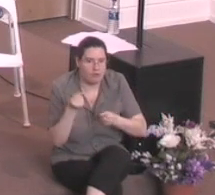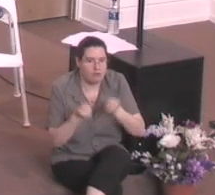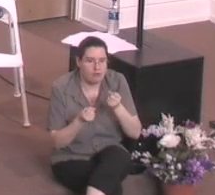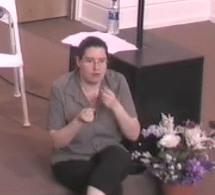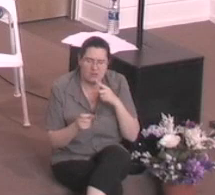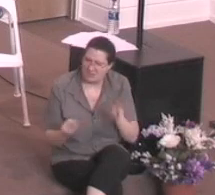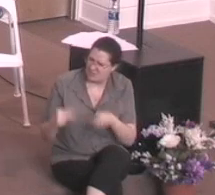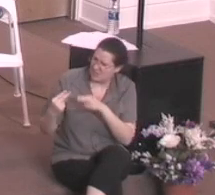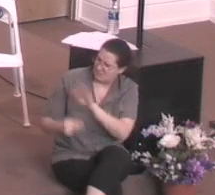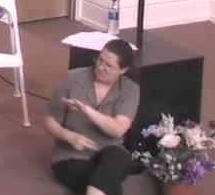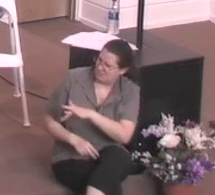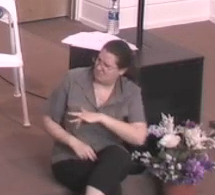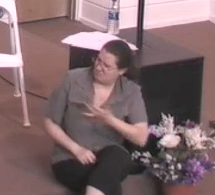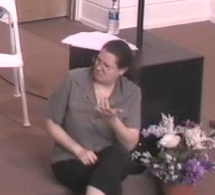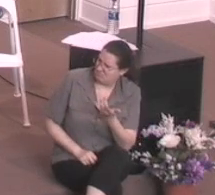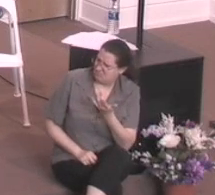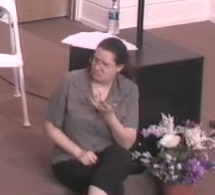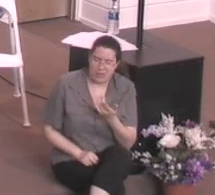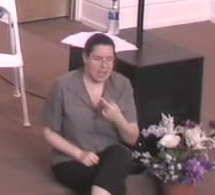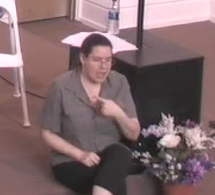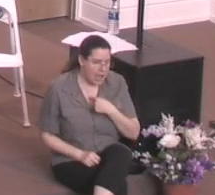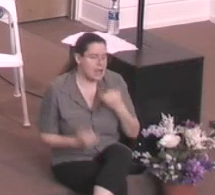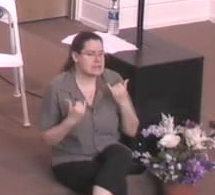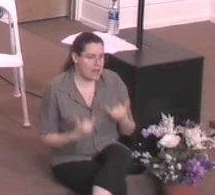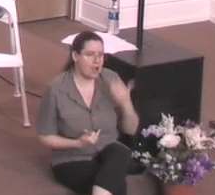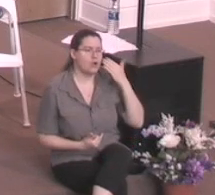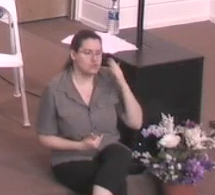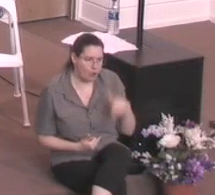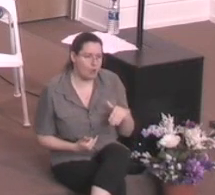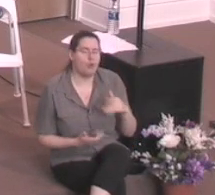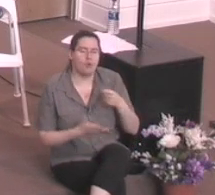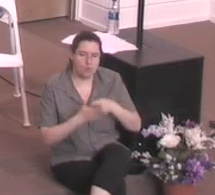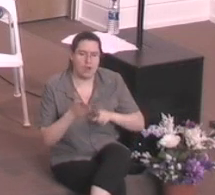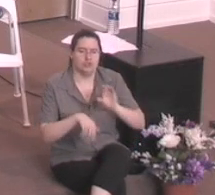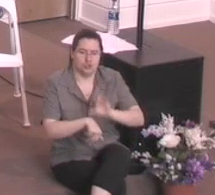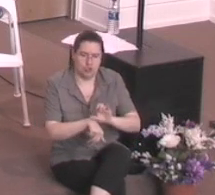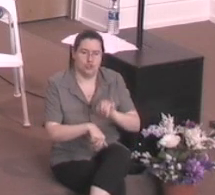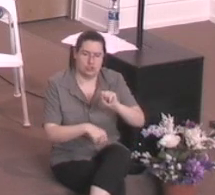up with you? He says, I now know what the church is all about.